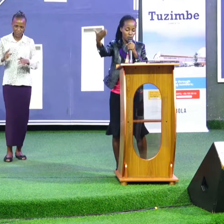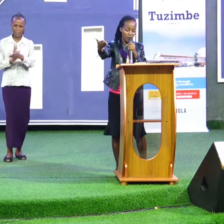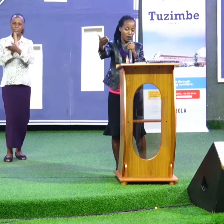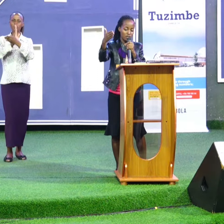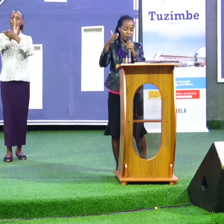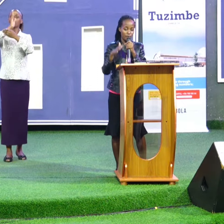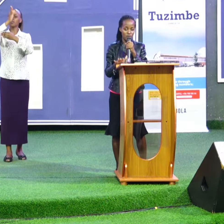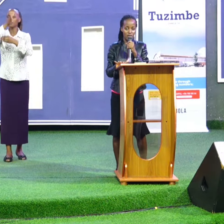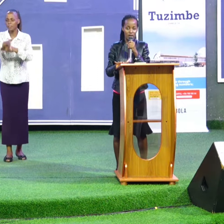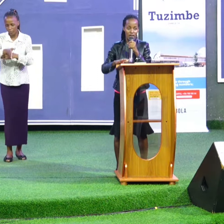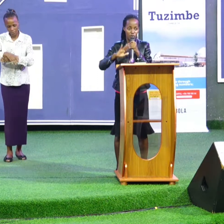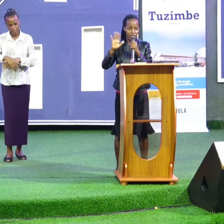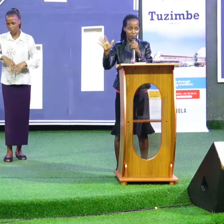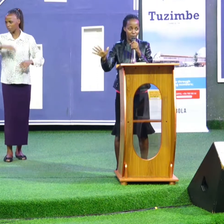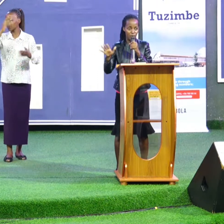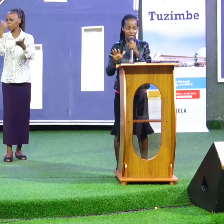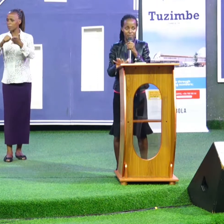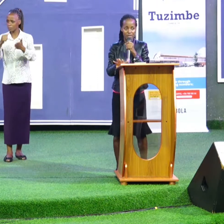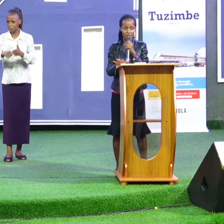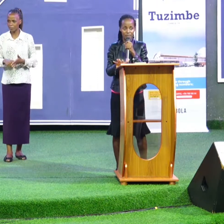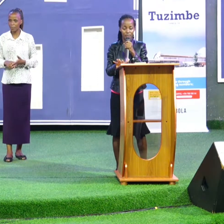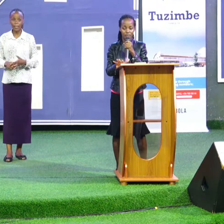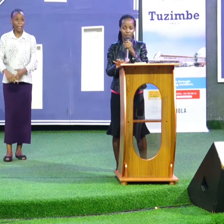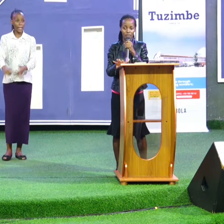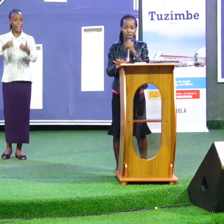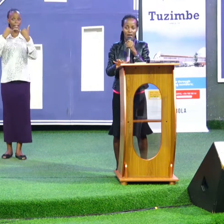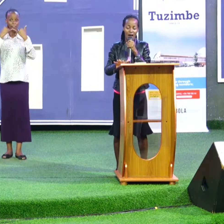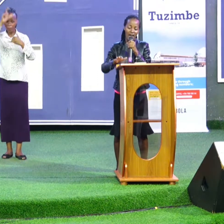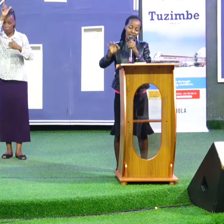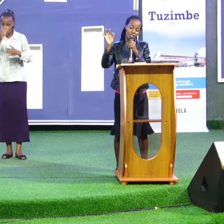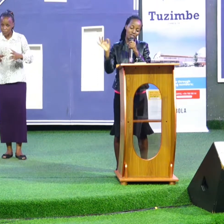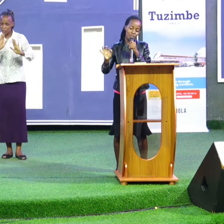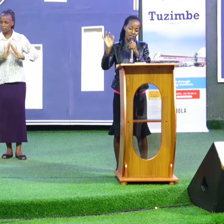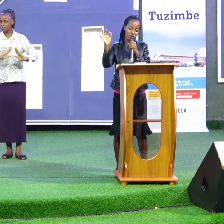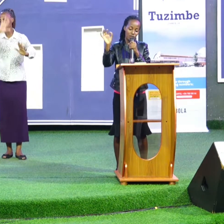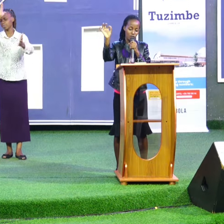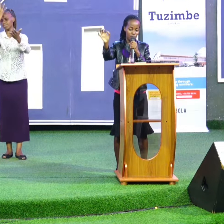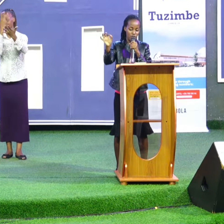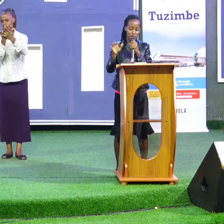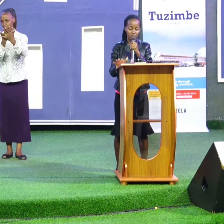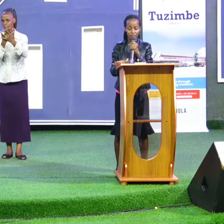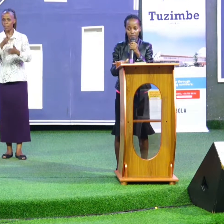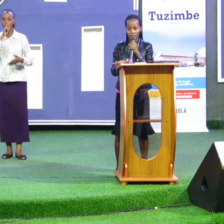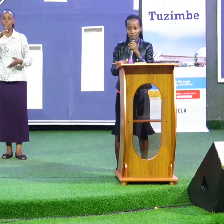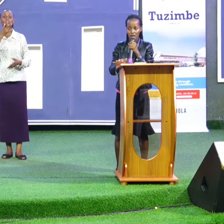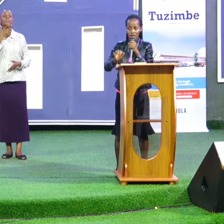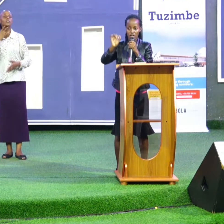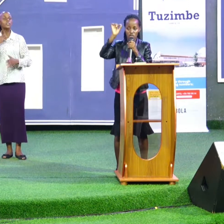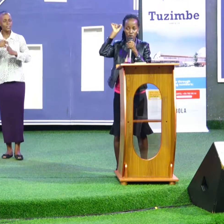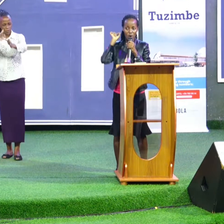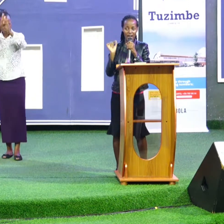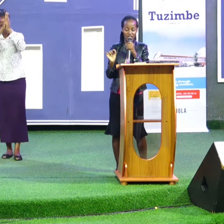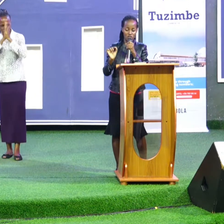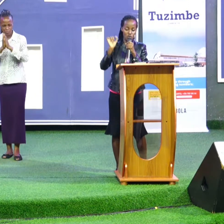try to break out of the prison, it would only be problems. And I told them to get out of this prison.